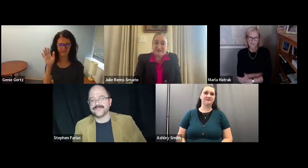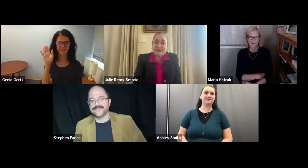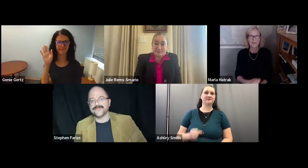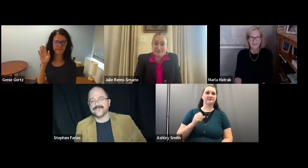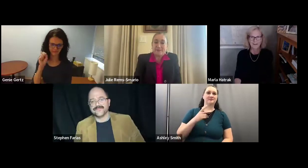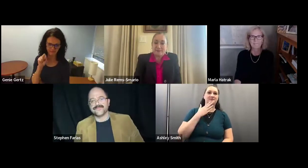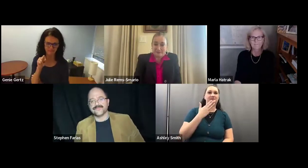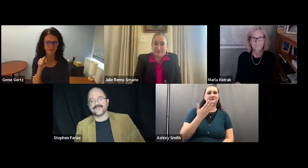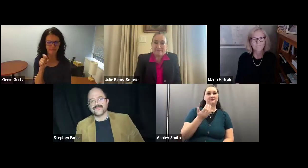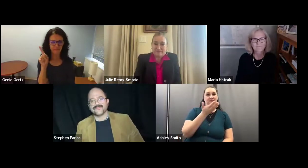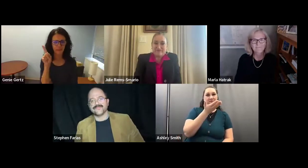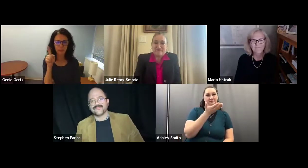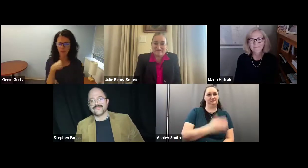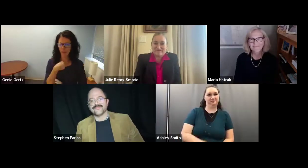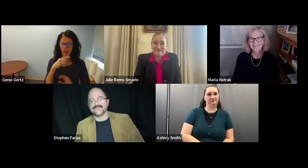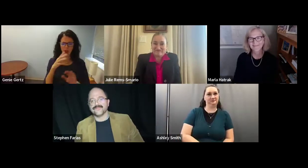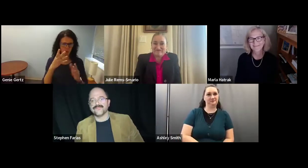drawn, it has to be thick, and we cannot back down.